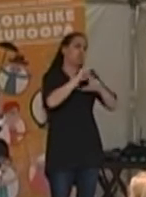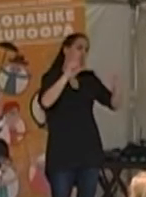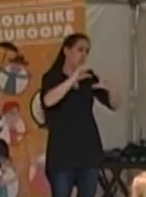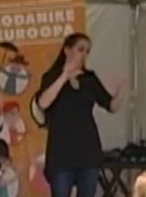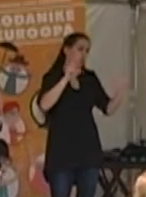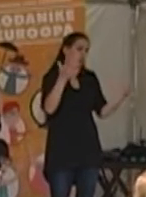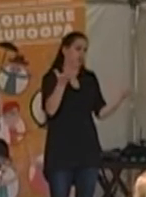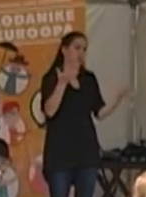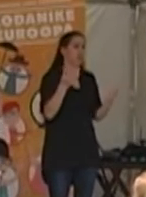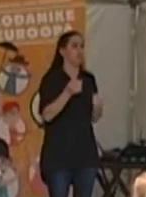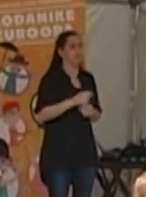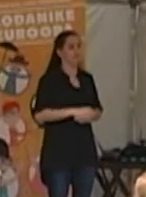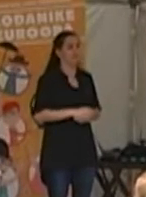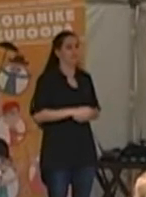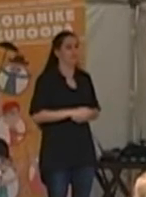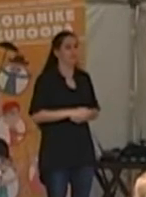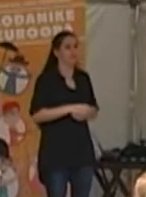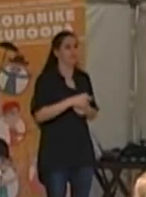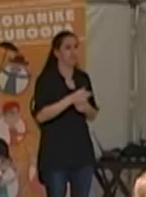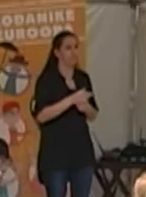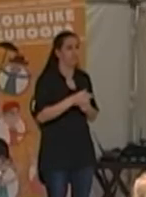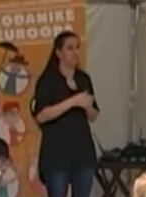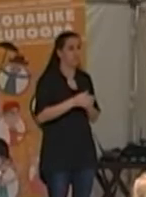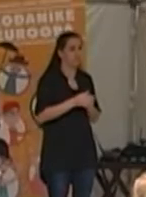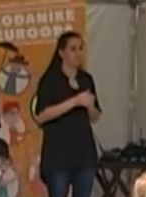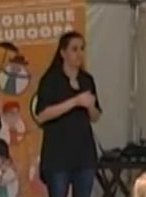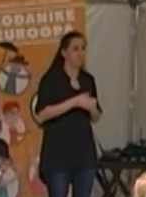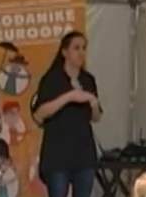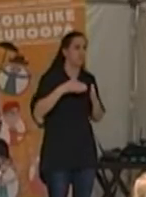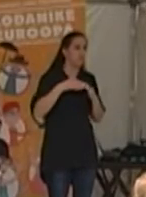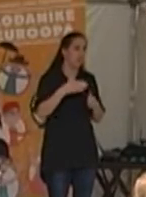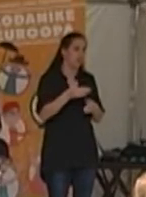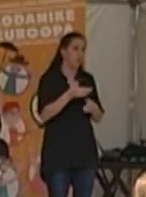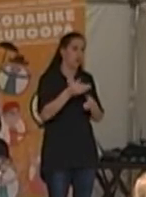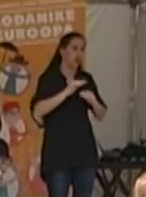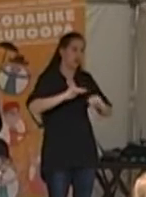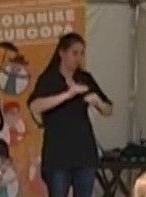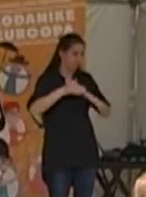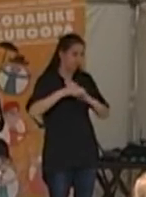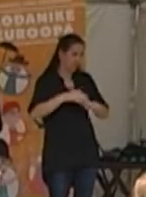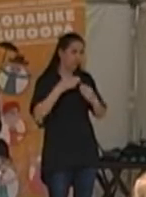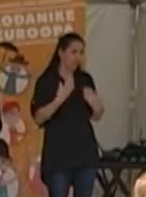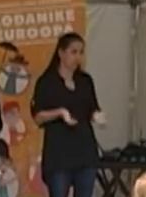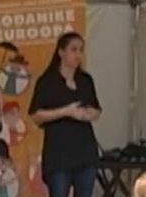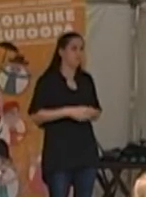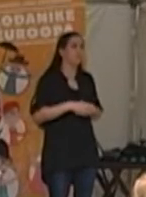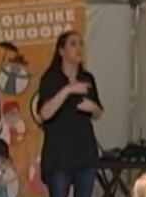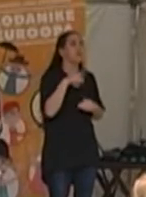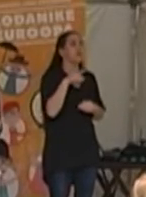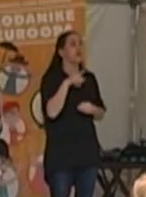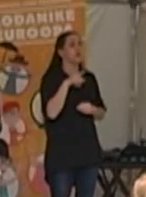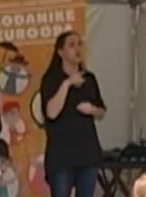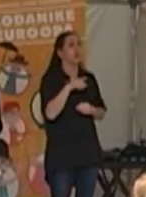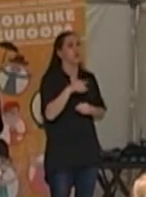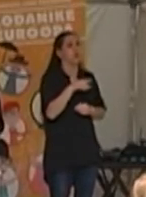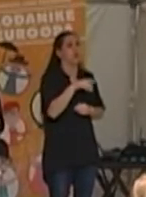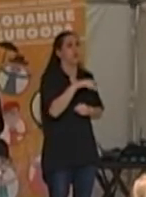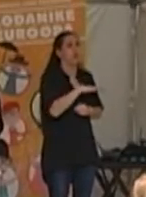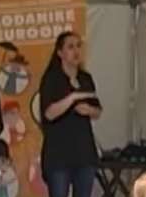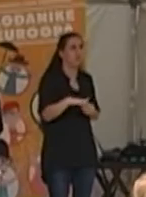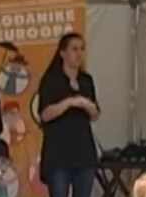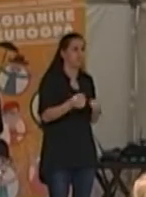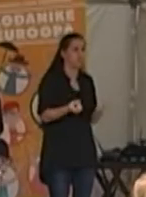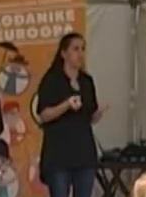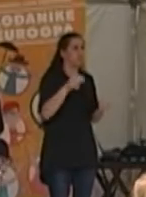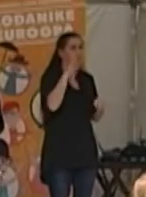what a difference that can make. And I think we all can become a bit disillusioned, but if you can get kids to be really enthused about